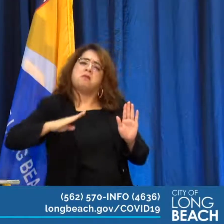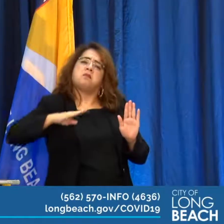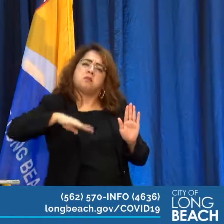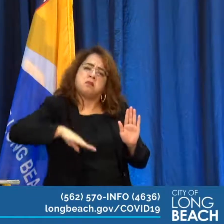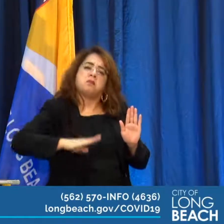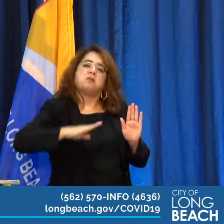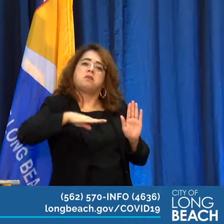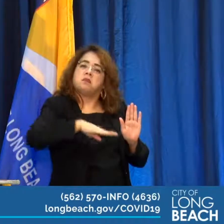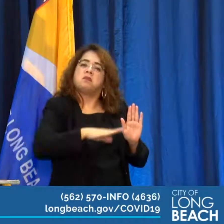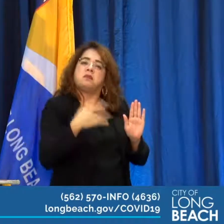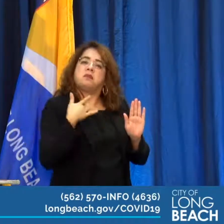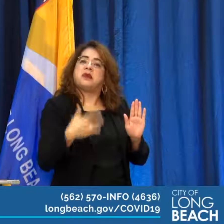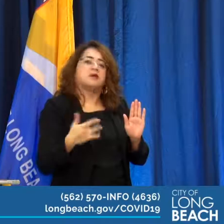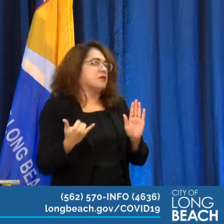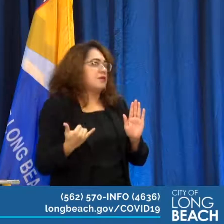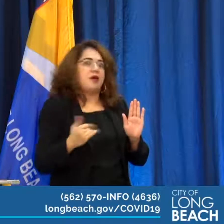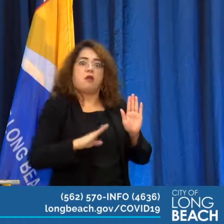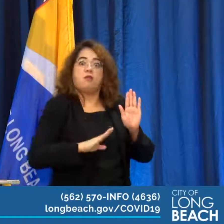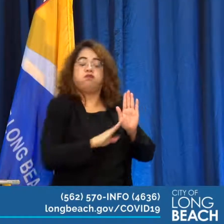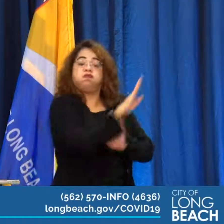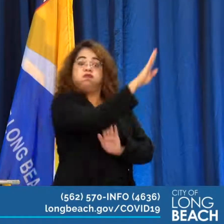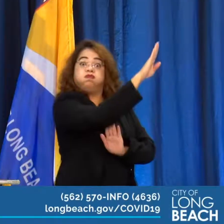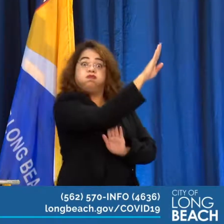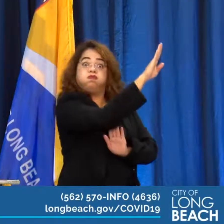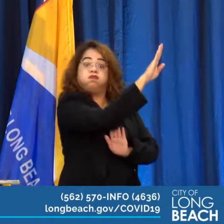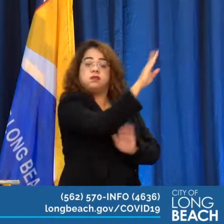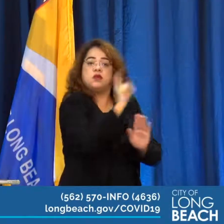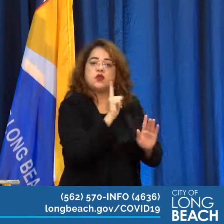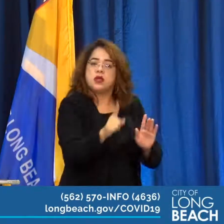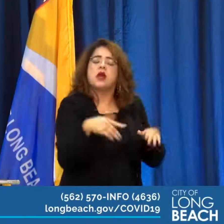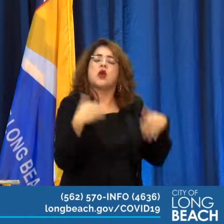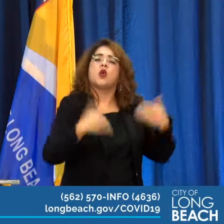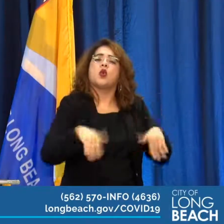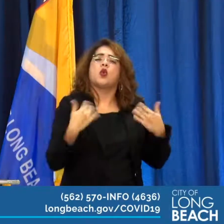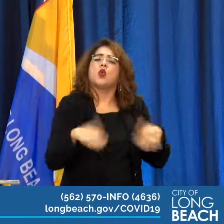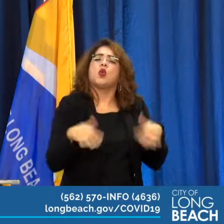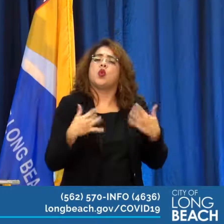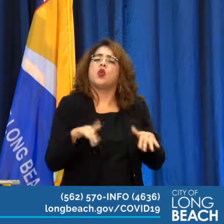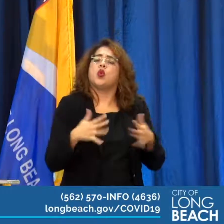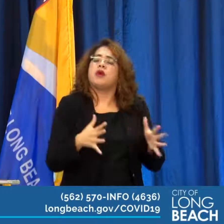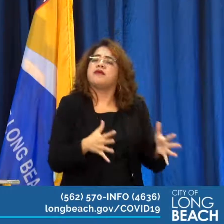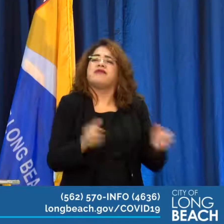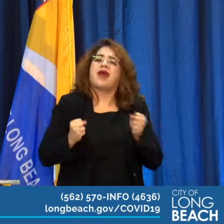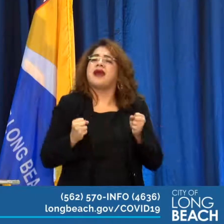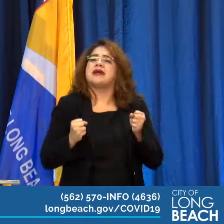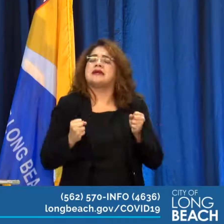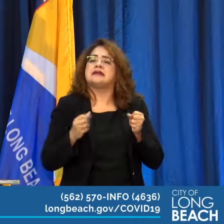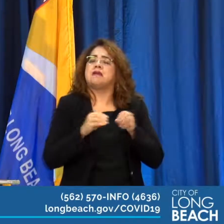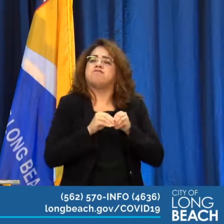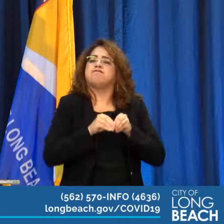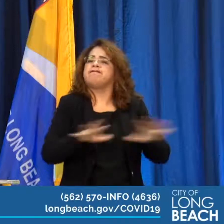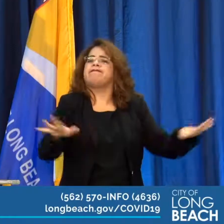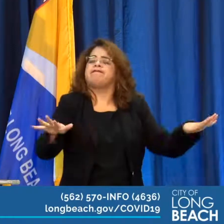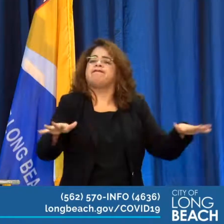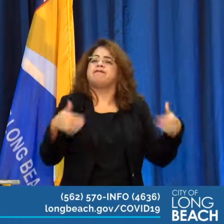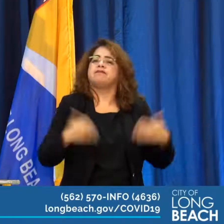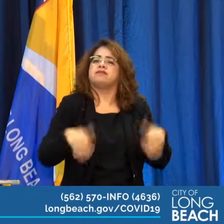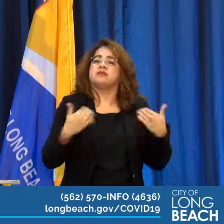climb is startling, and that's something we have to think about as the weeks ahead move